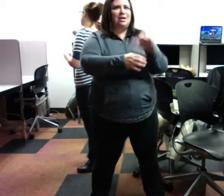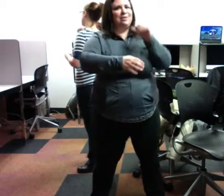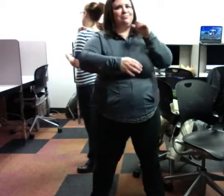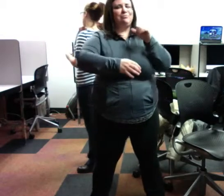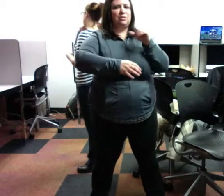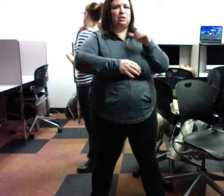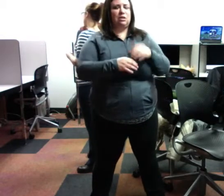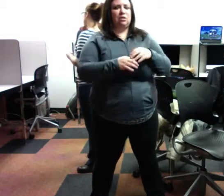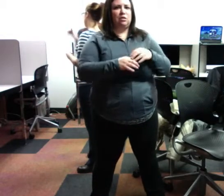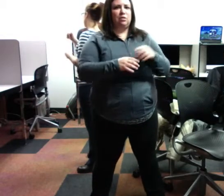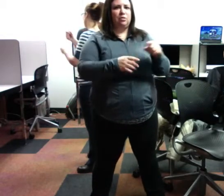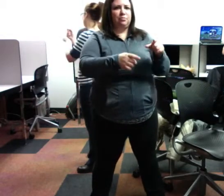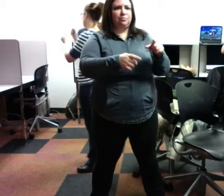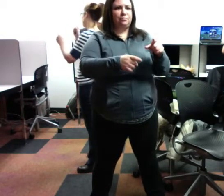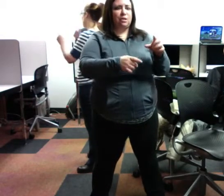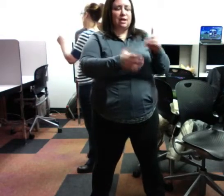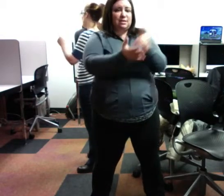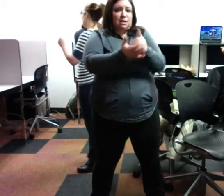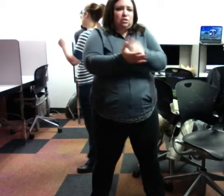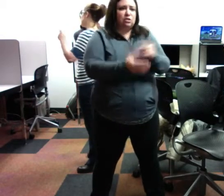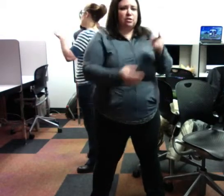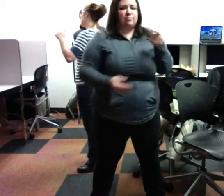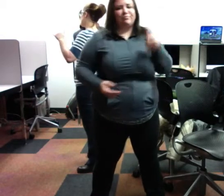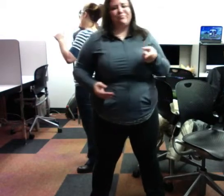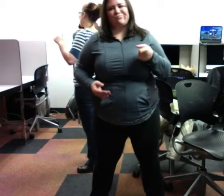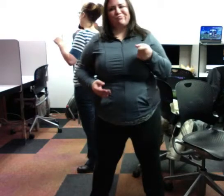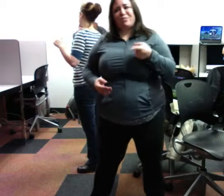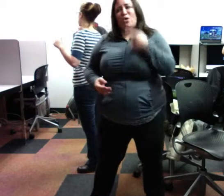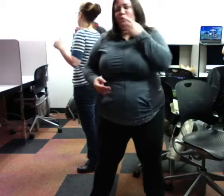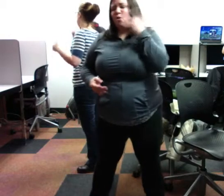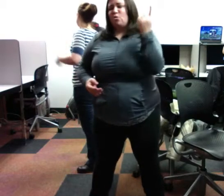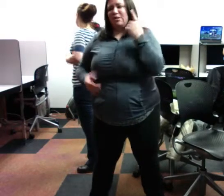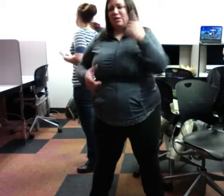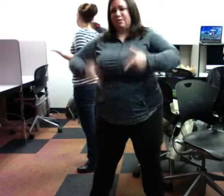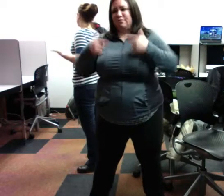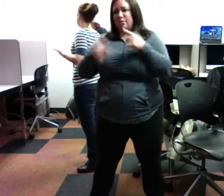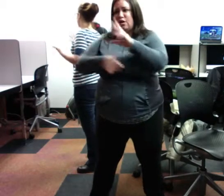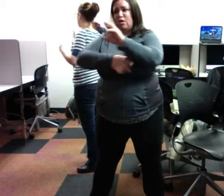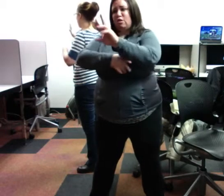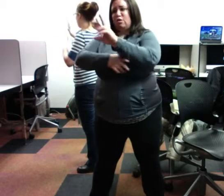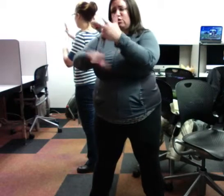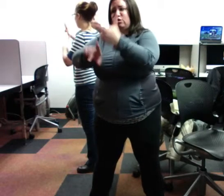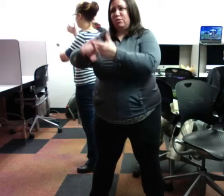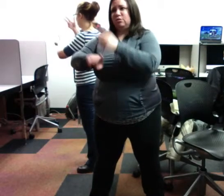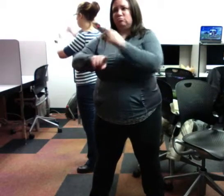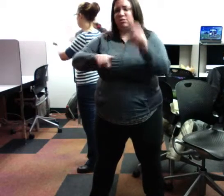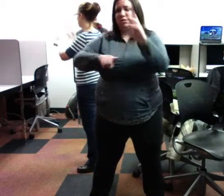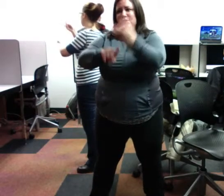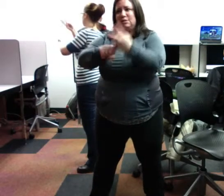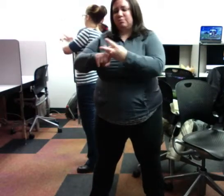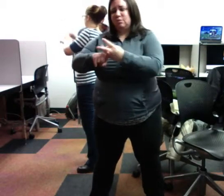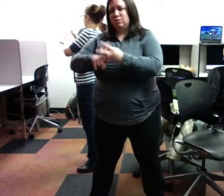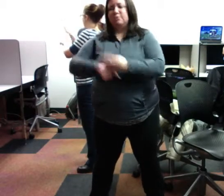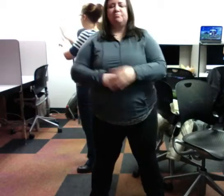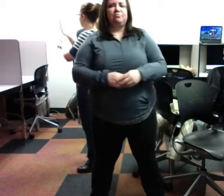I should expect to live no longer than 3 to 6 months. My doctor advised me to go home and get my affairs